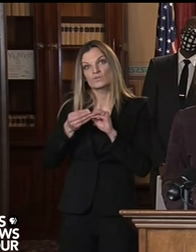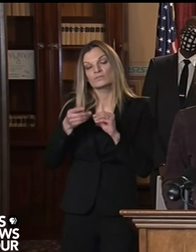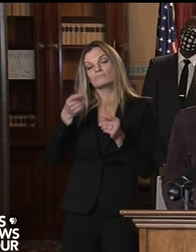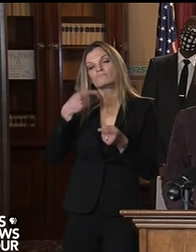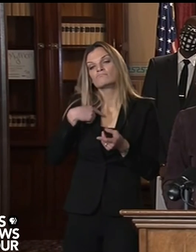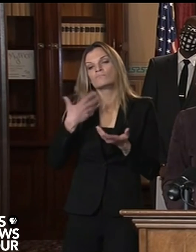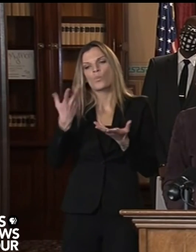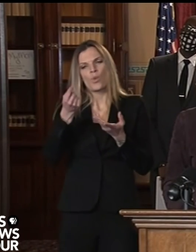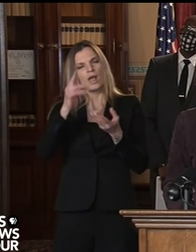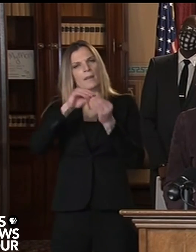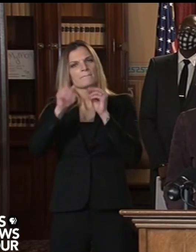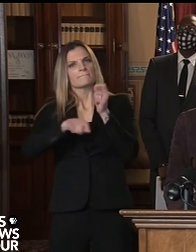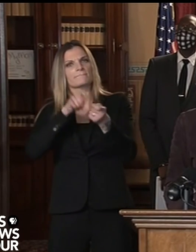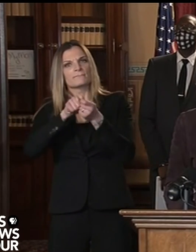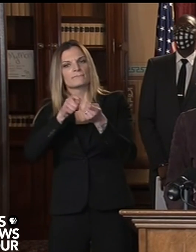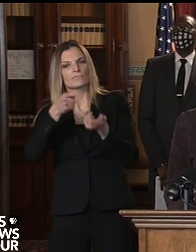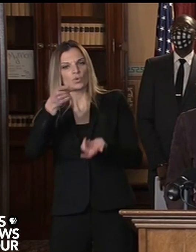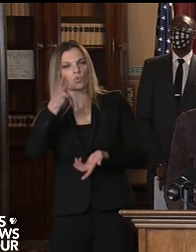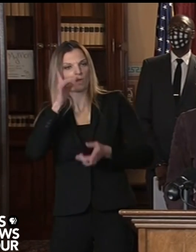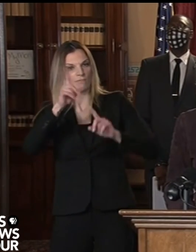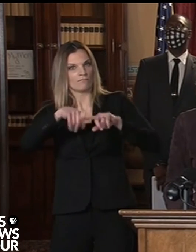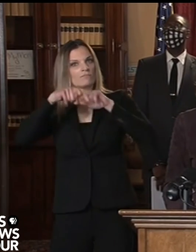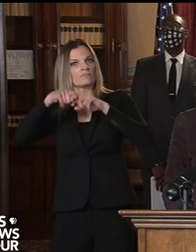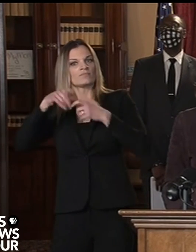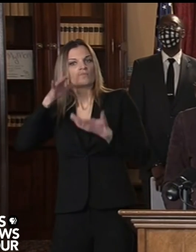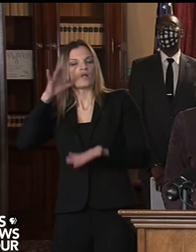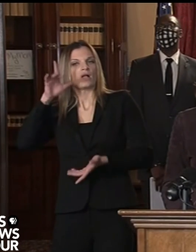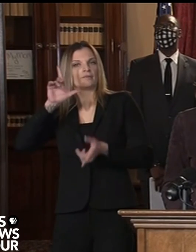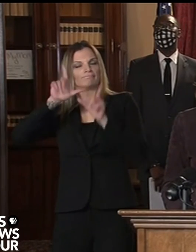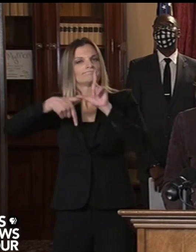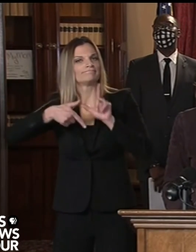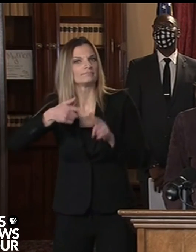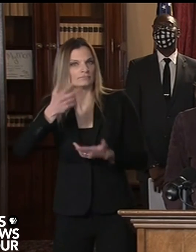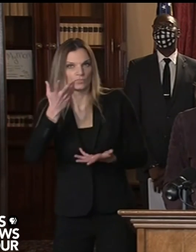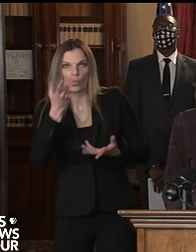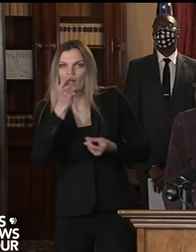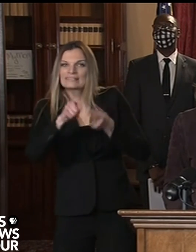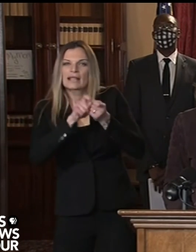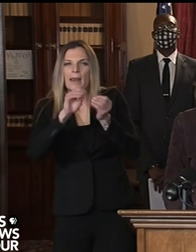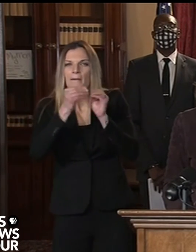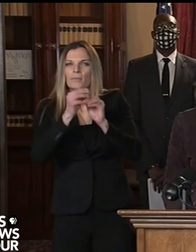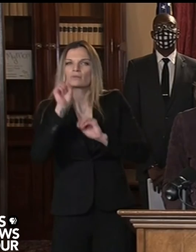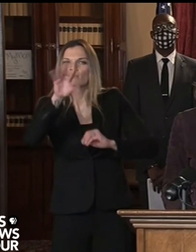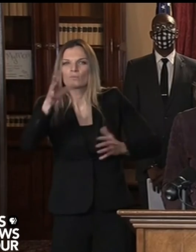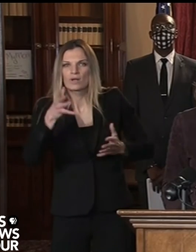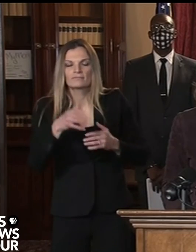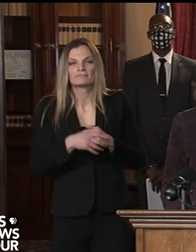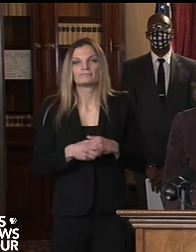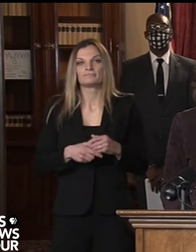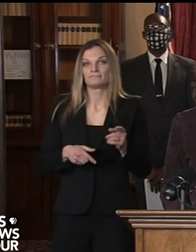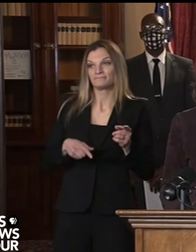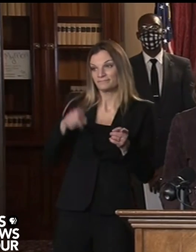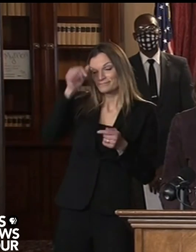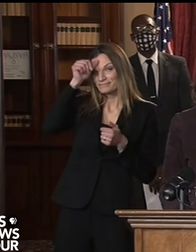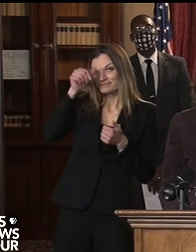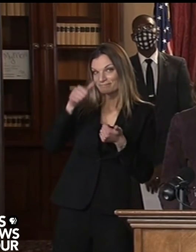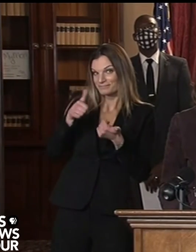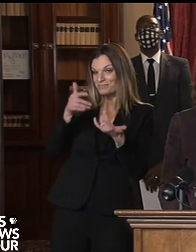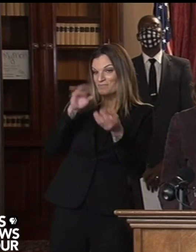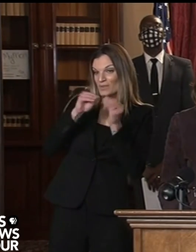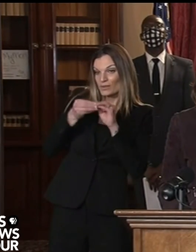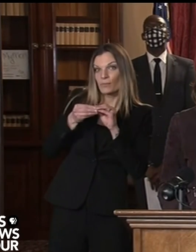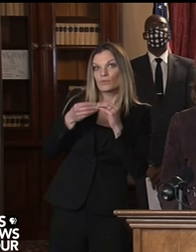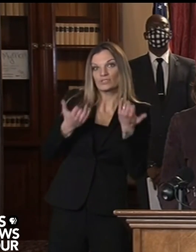lift the restrictions on December the 8th. Fair statement? Well, Tim, you know, the early numbers look as though we're seeing a little bit of